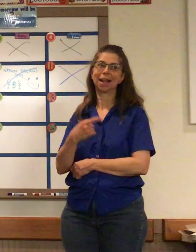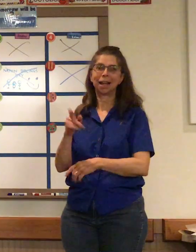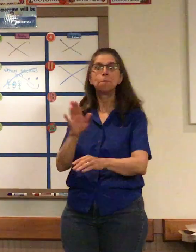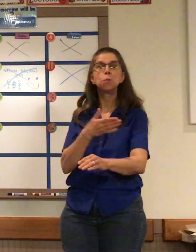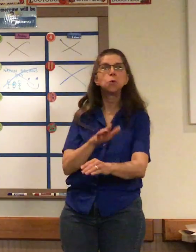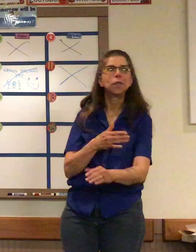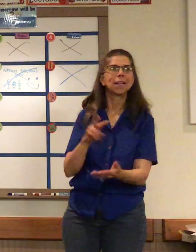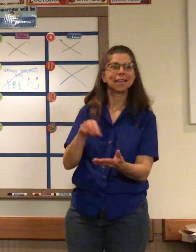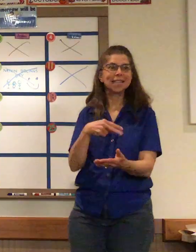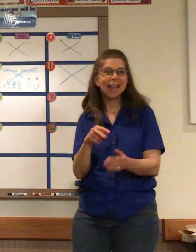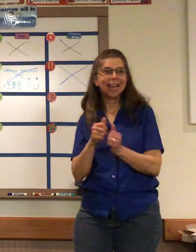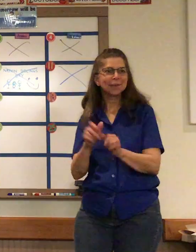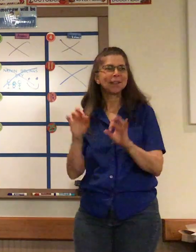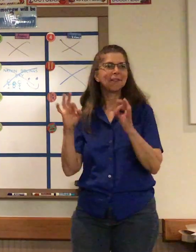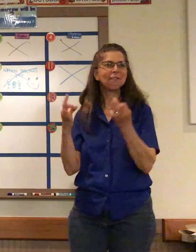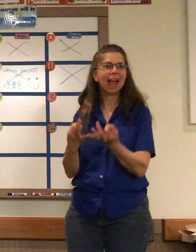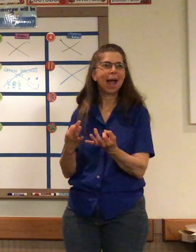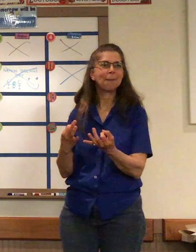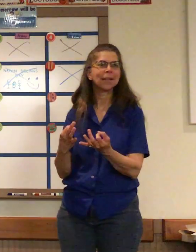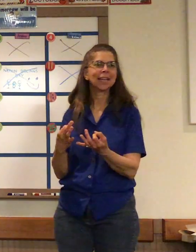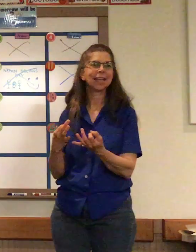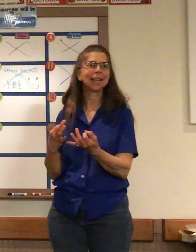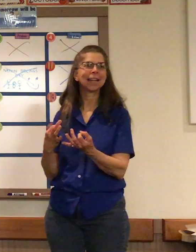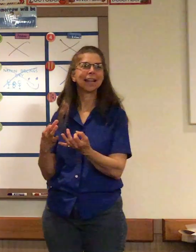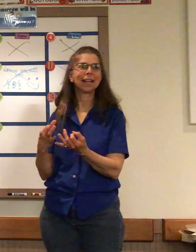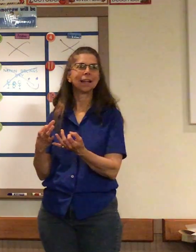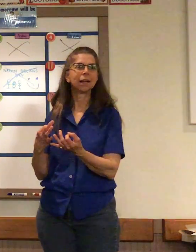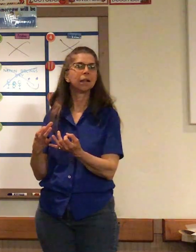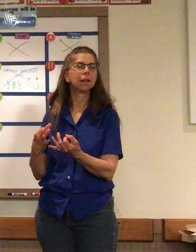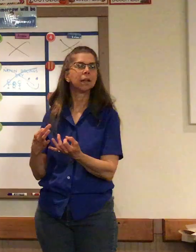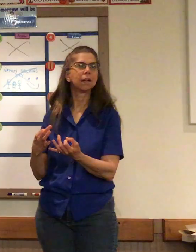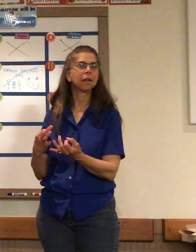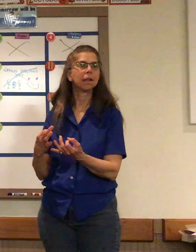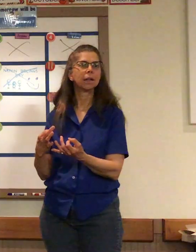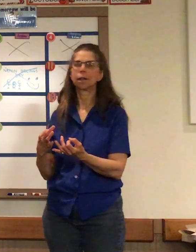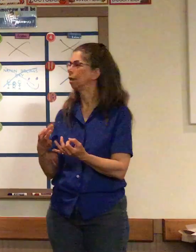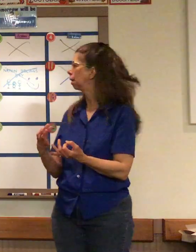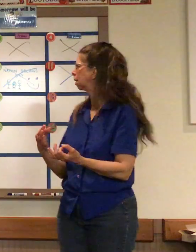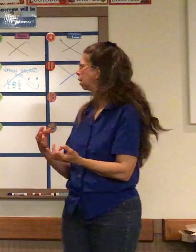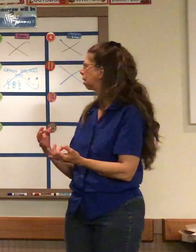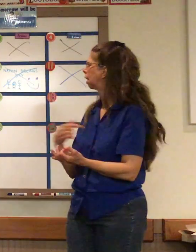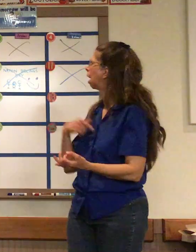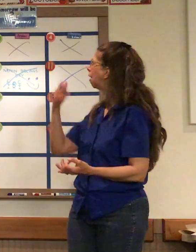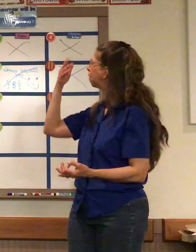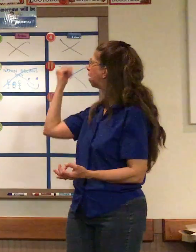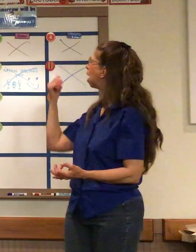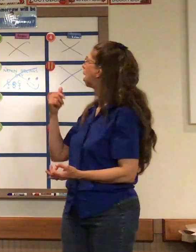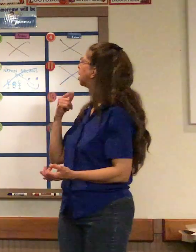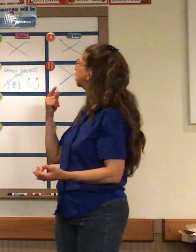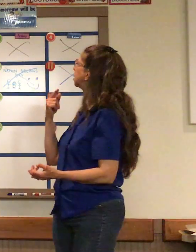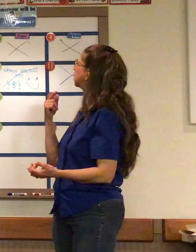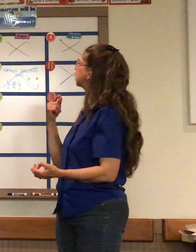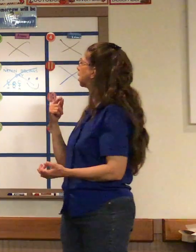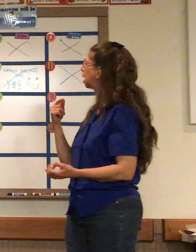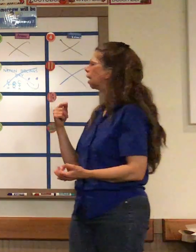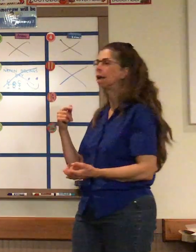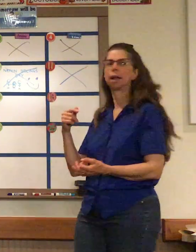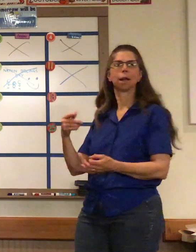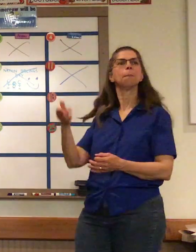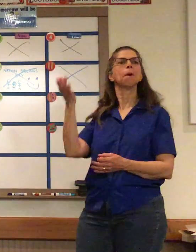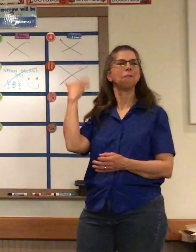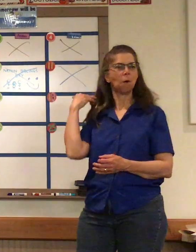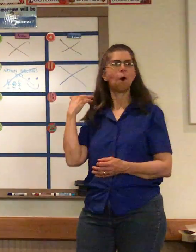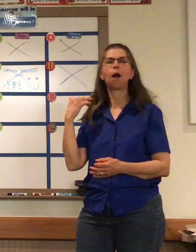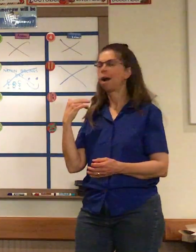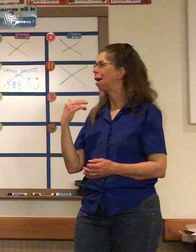music, maybe dance with your family or yourself, and just spend some time moving your body. I forgot to mention that earlier